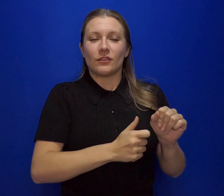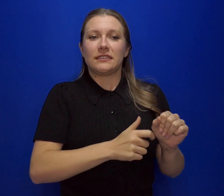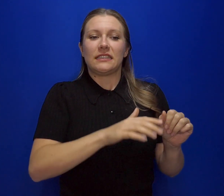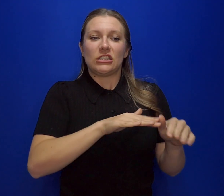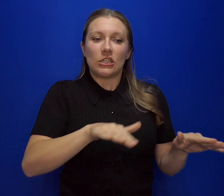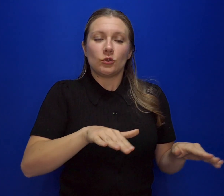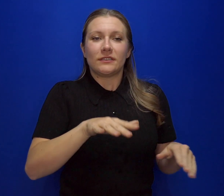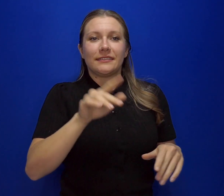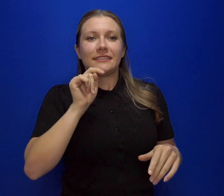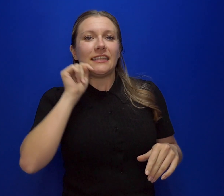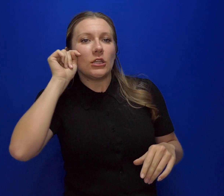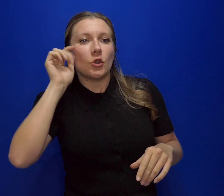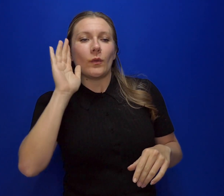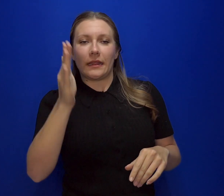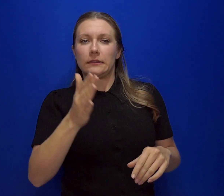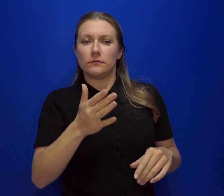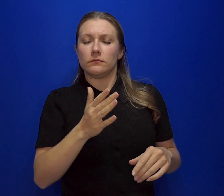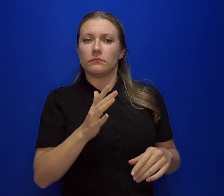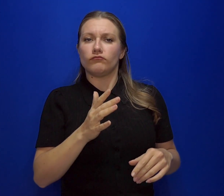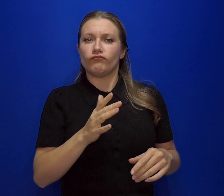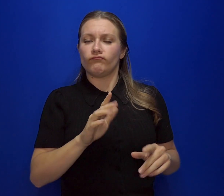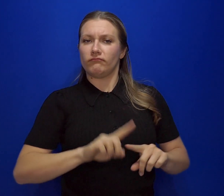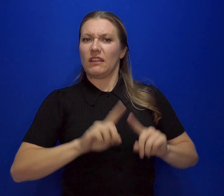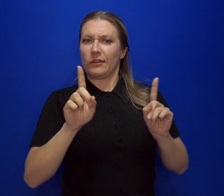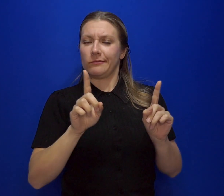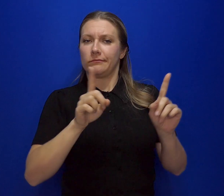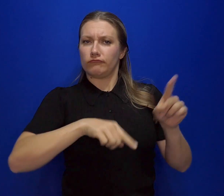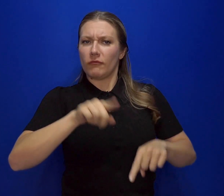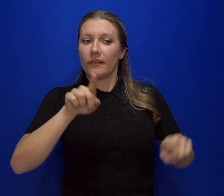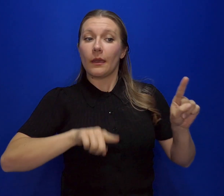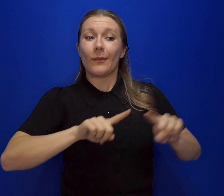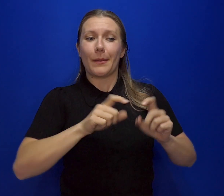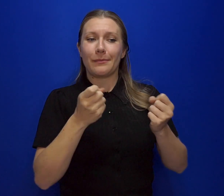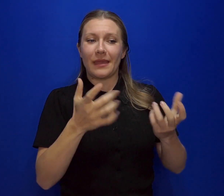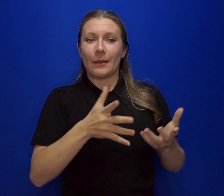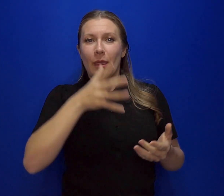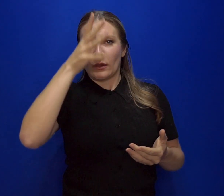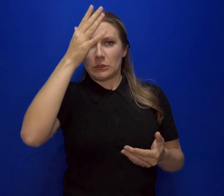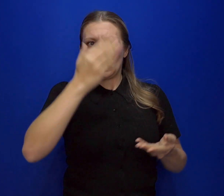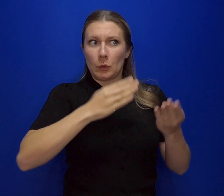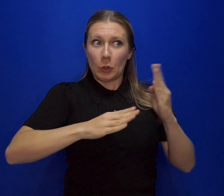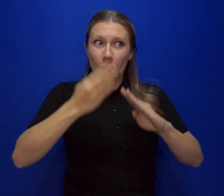probably going to be a little bit different. But a lot of parents worry because their children just have no